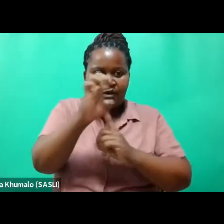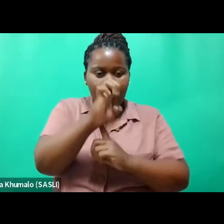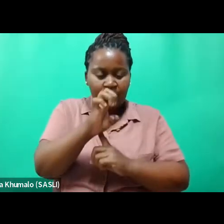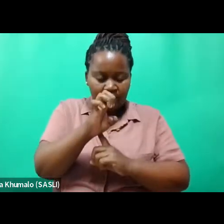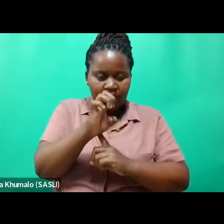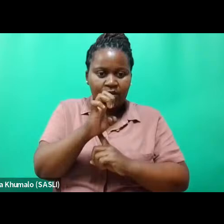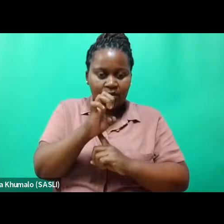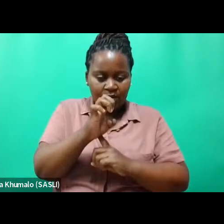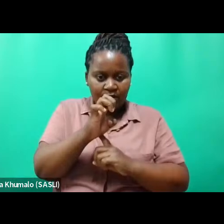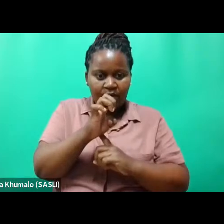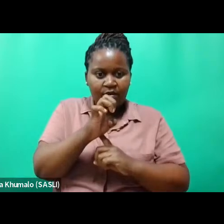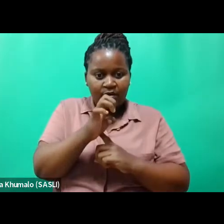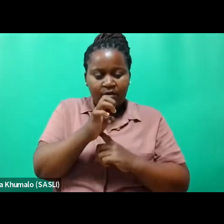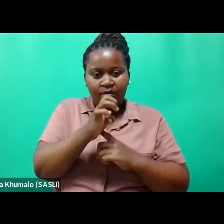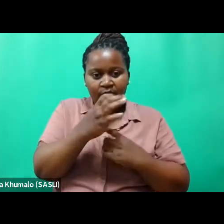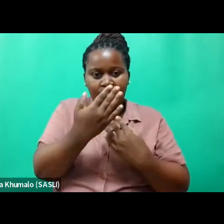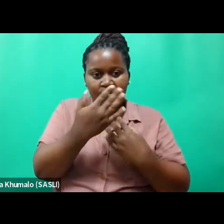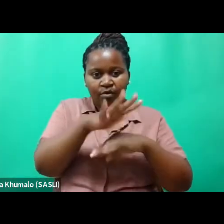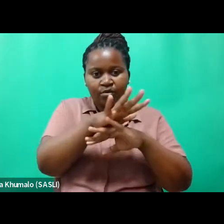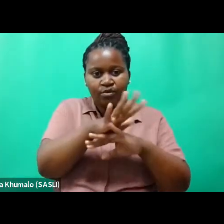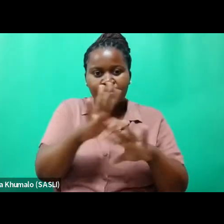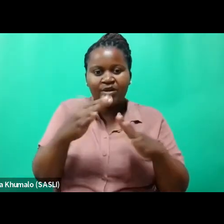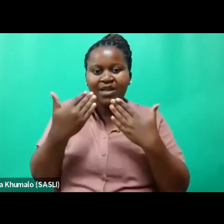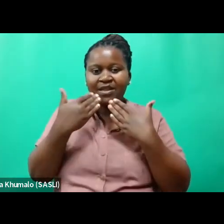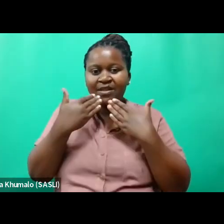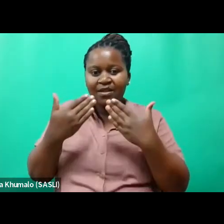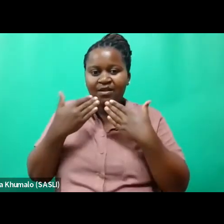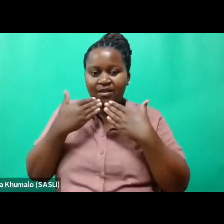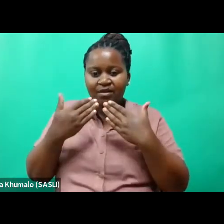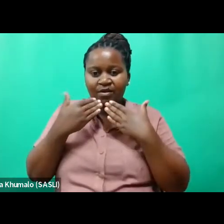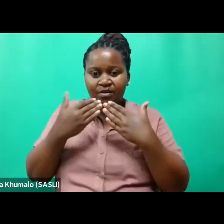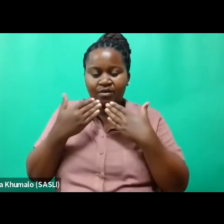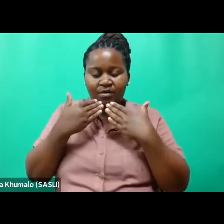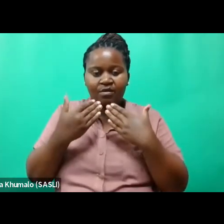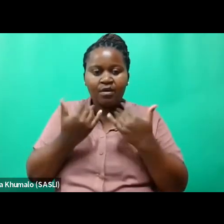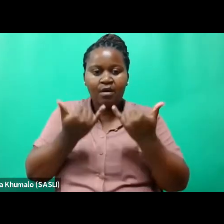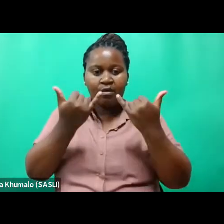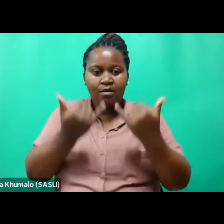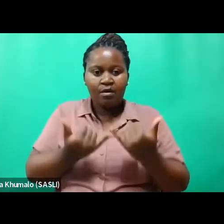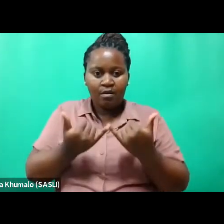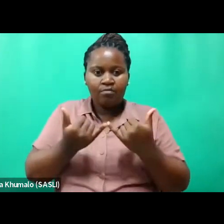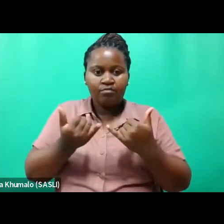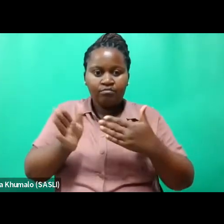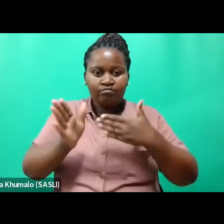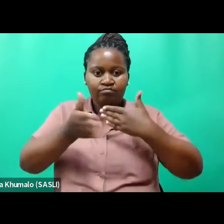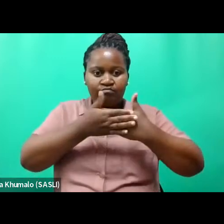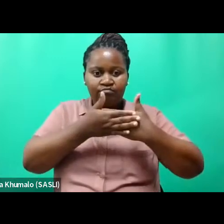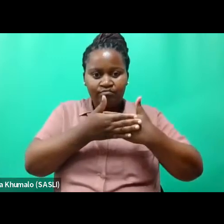Thank you, and I now formally bring this Indaba to a close.